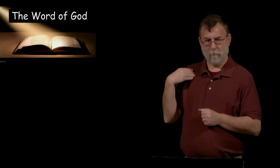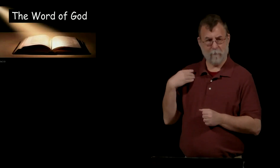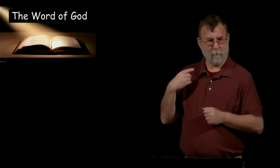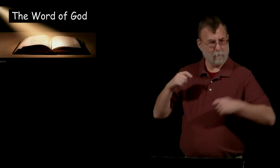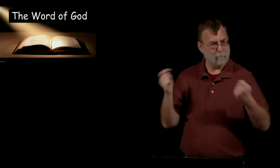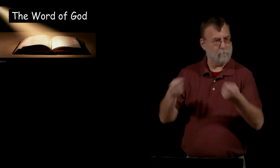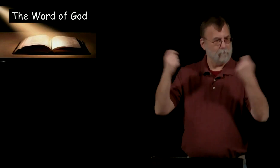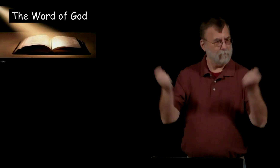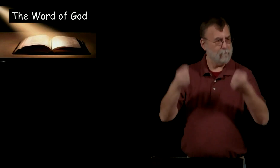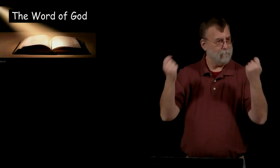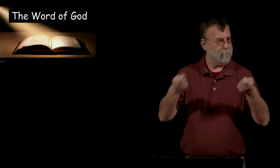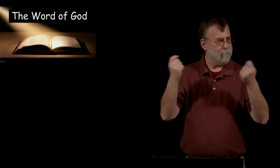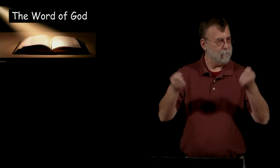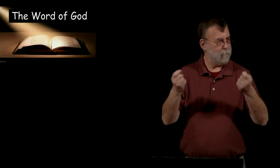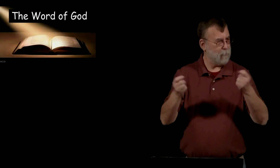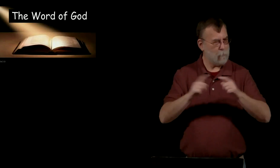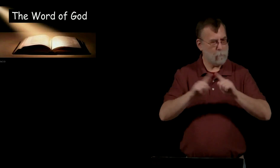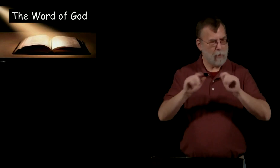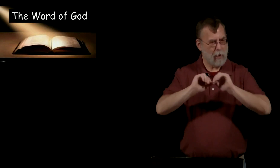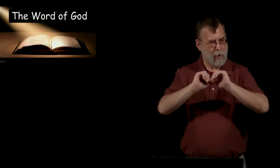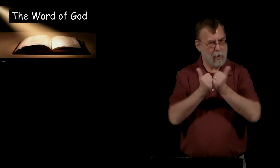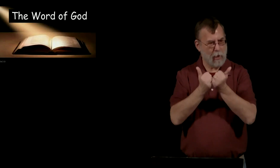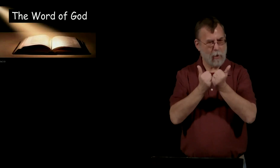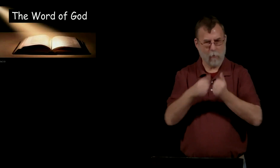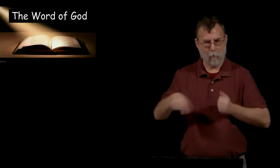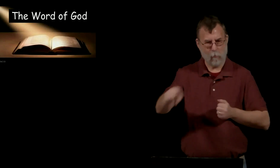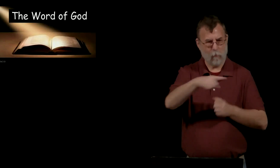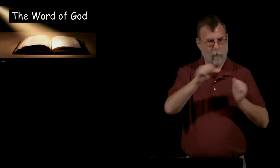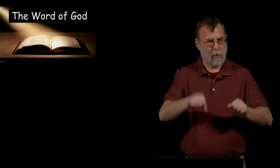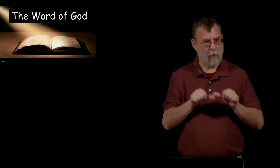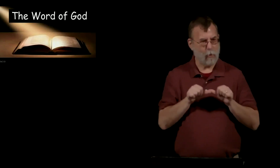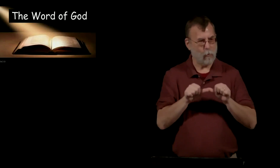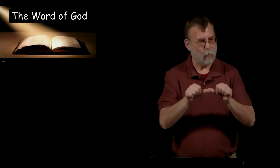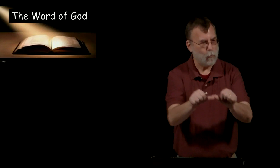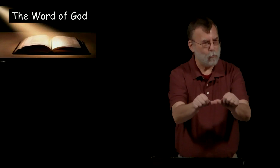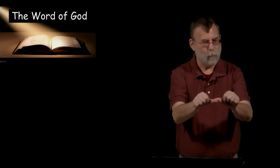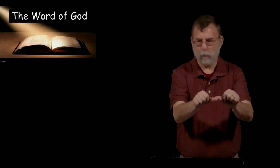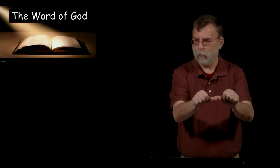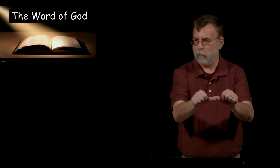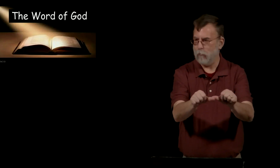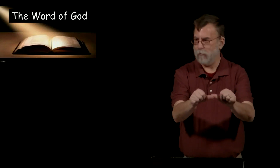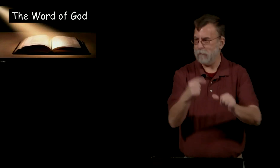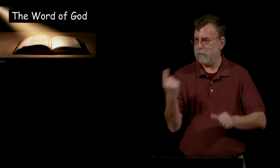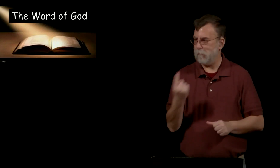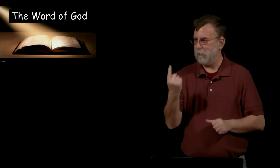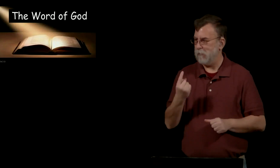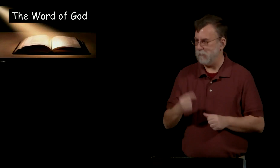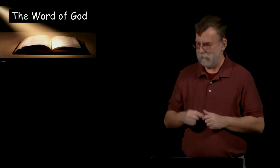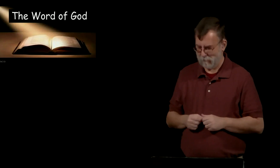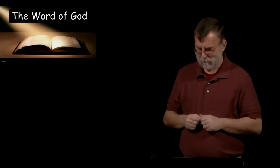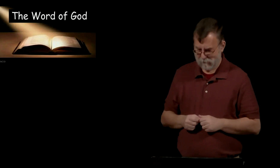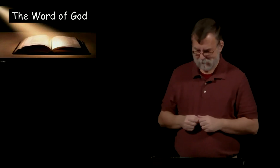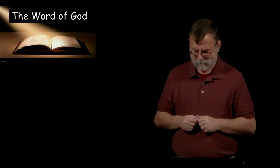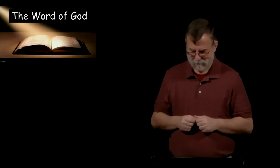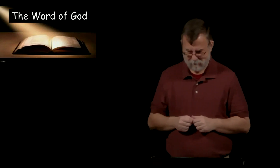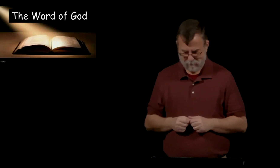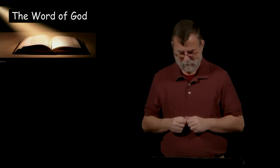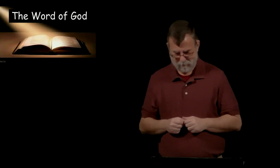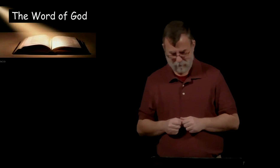Remember before, we were celebrating. And now we want to talk about how we can continue that celebration.